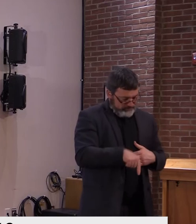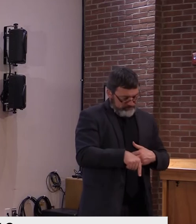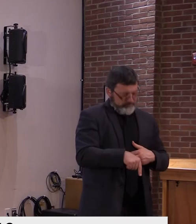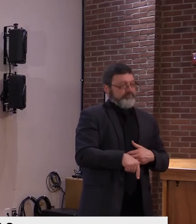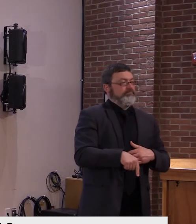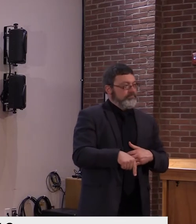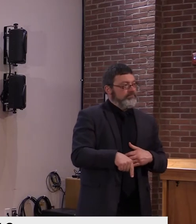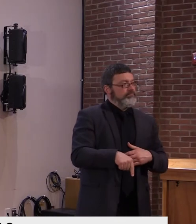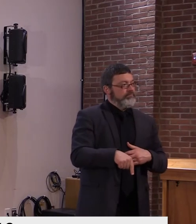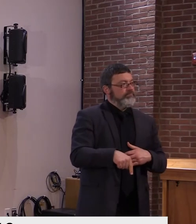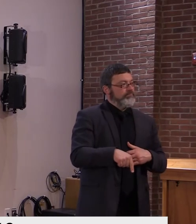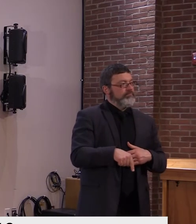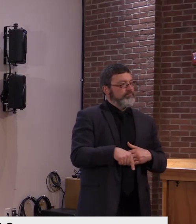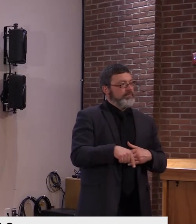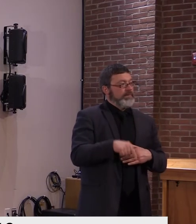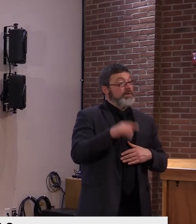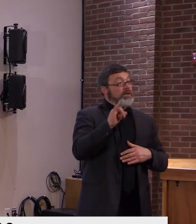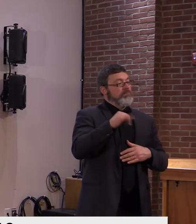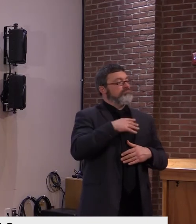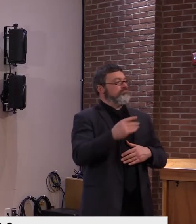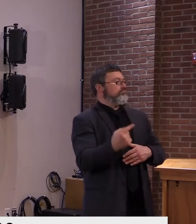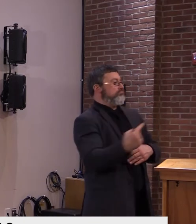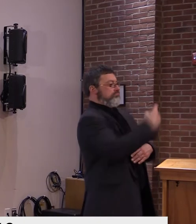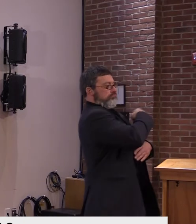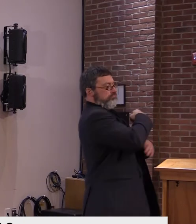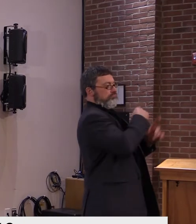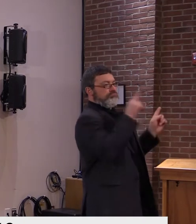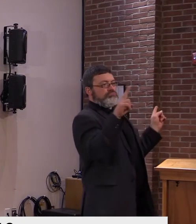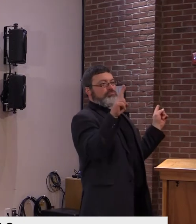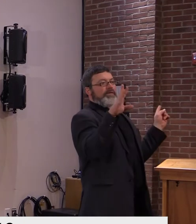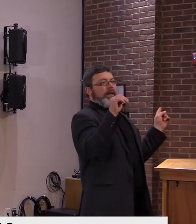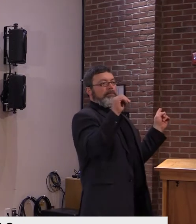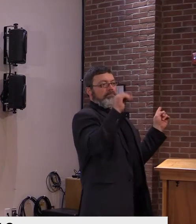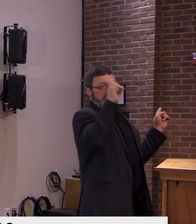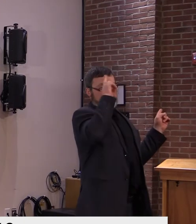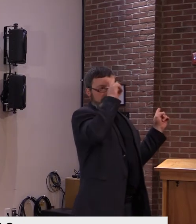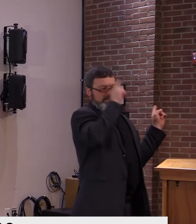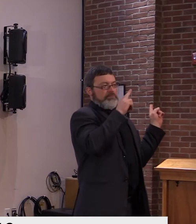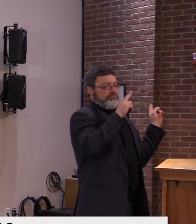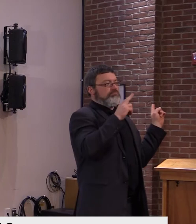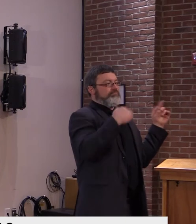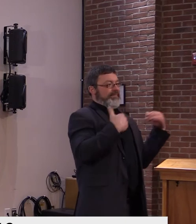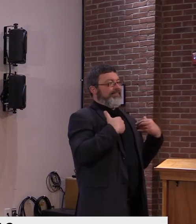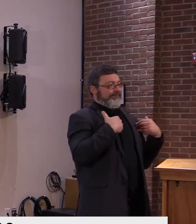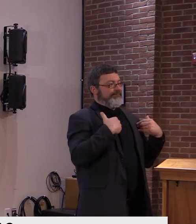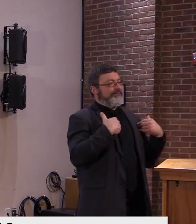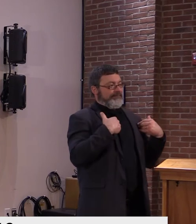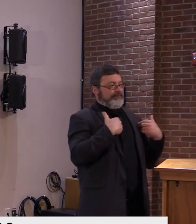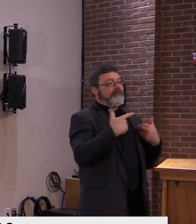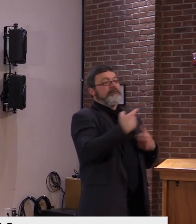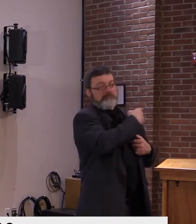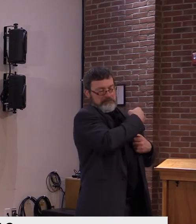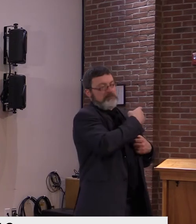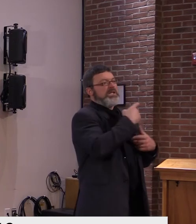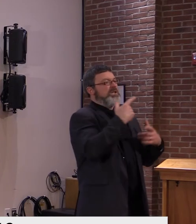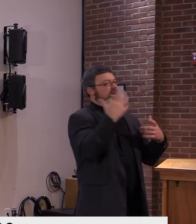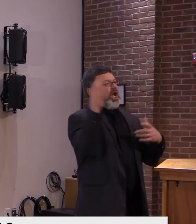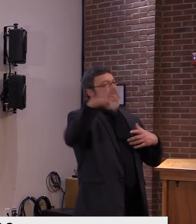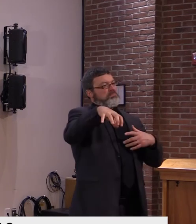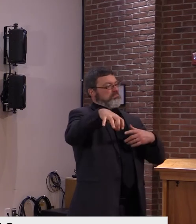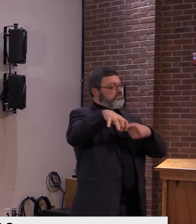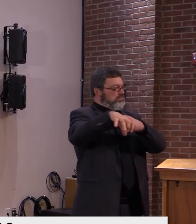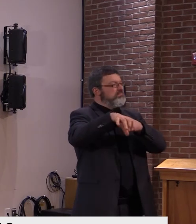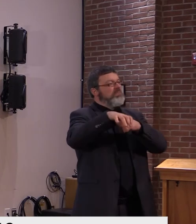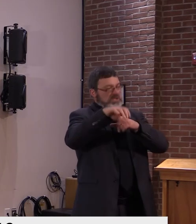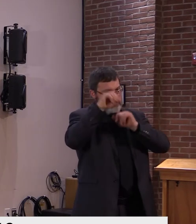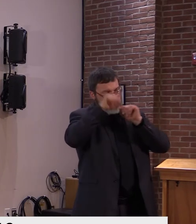places around the state that would be able to dedicate a room for the administration of this. We continue to have active discussions with